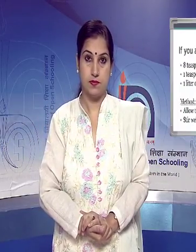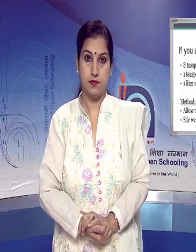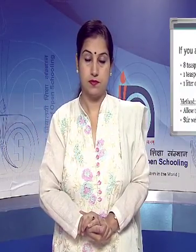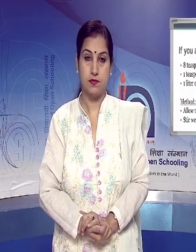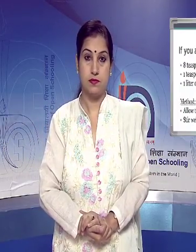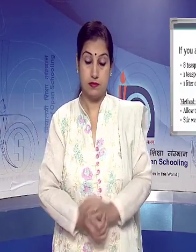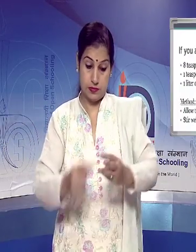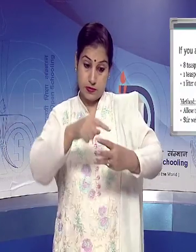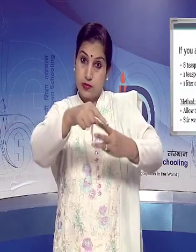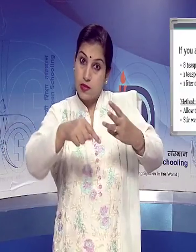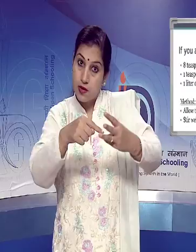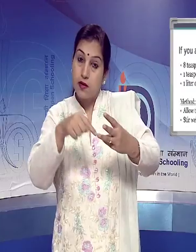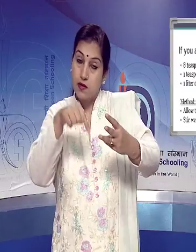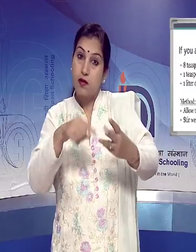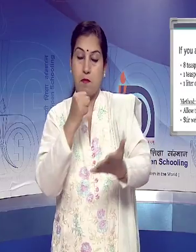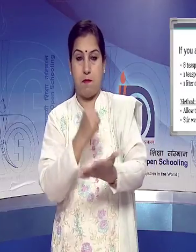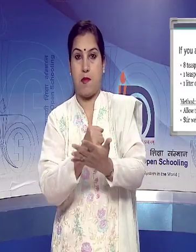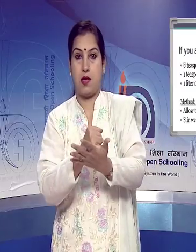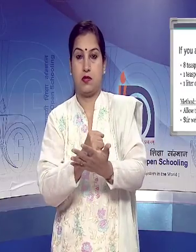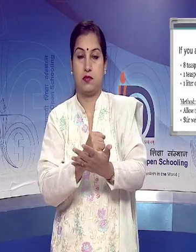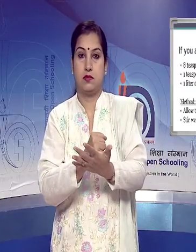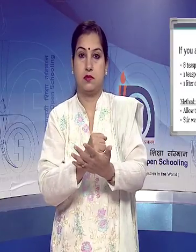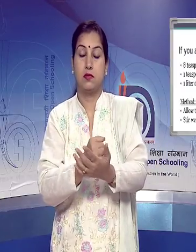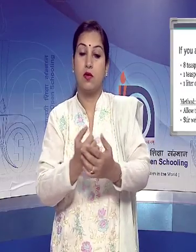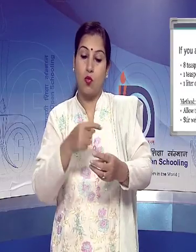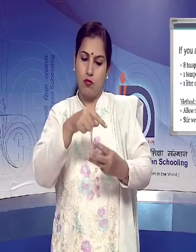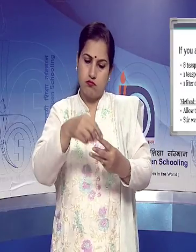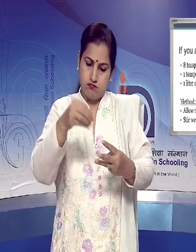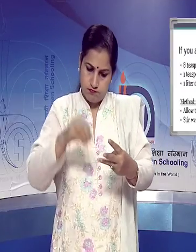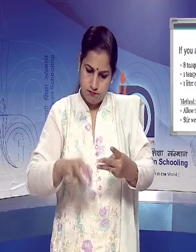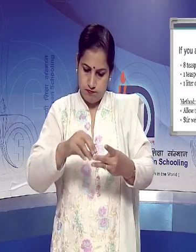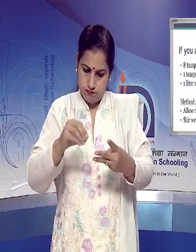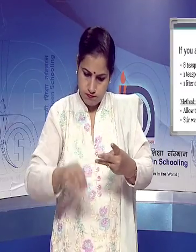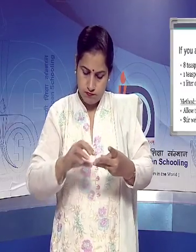These three items are required to make your ORS.